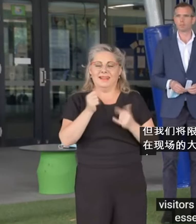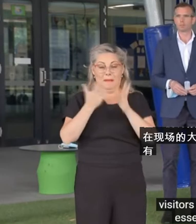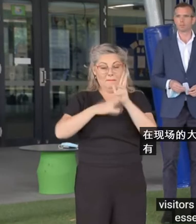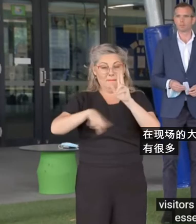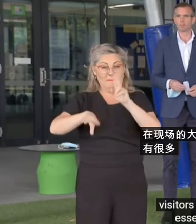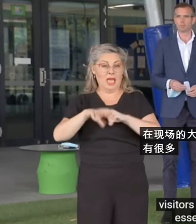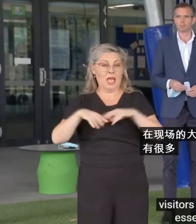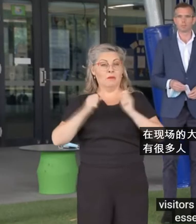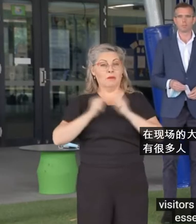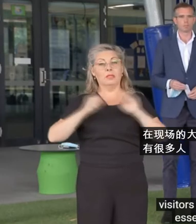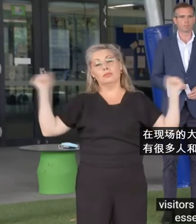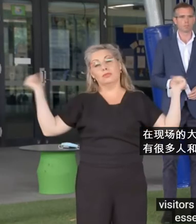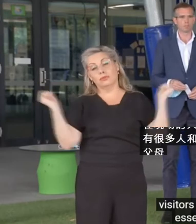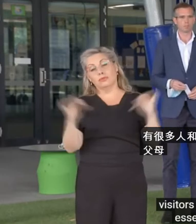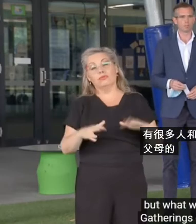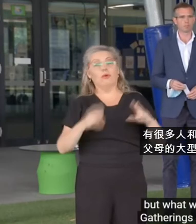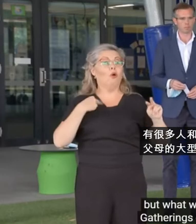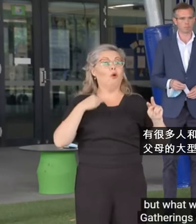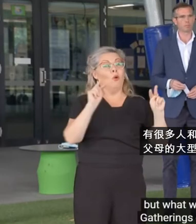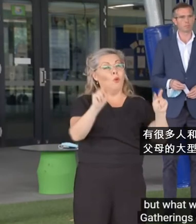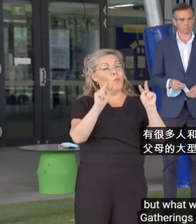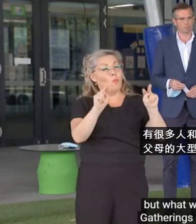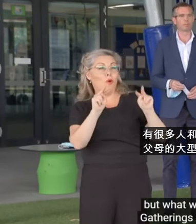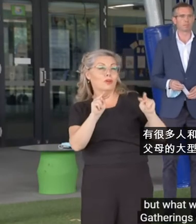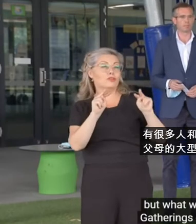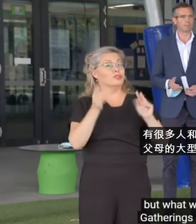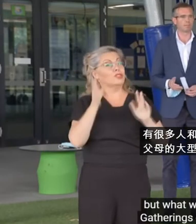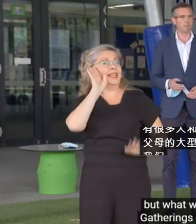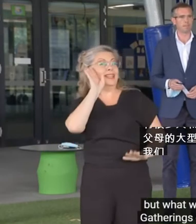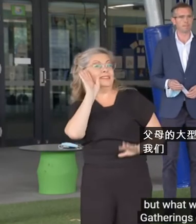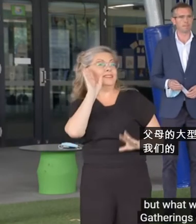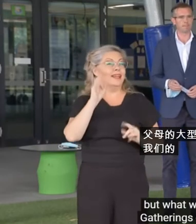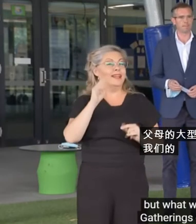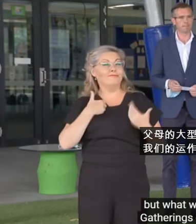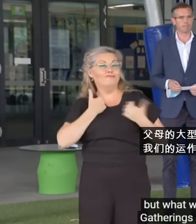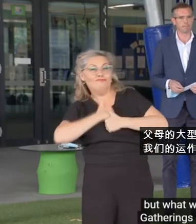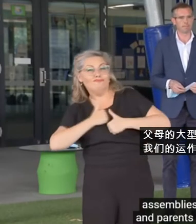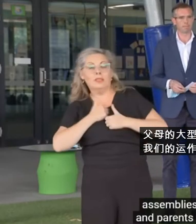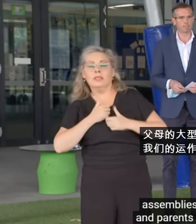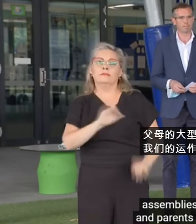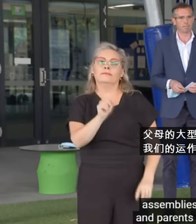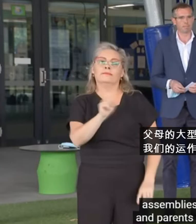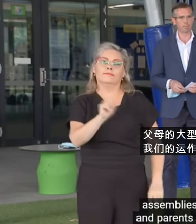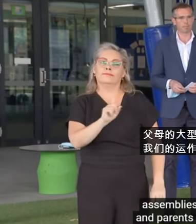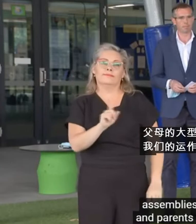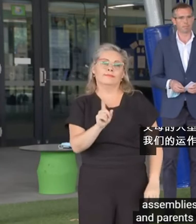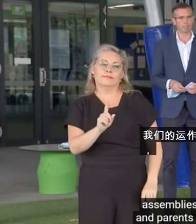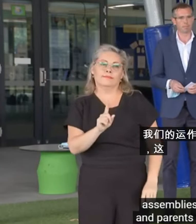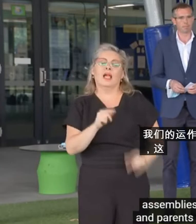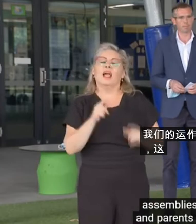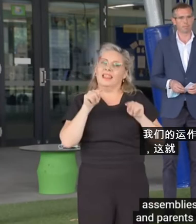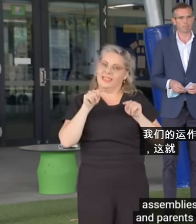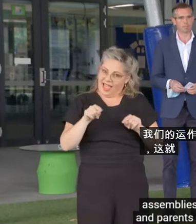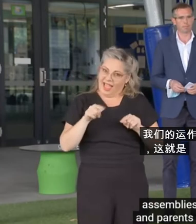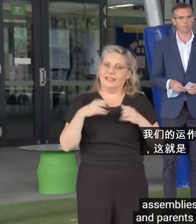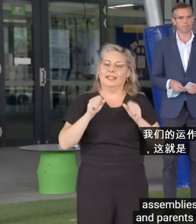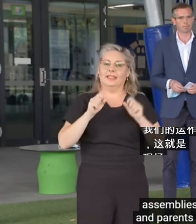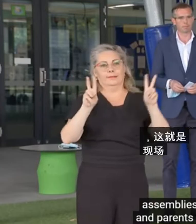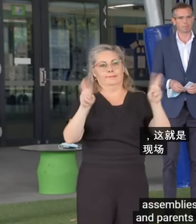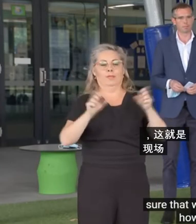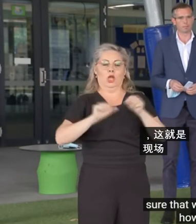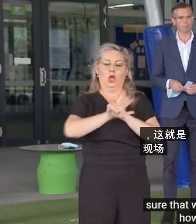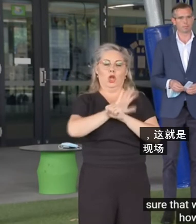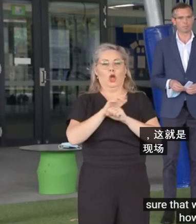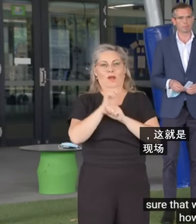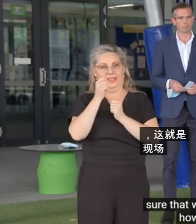site, you know, big assemblies with a lot of people and parents. We just need to make sure that we're COVID smart in how we operate, and so that's the distinction in